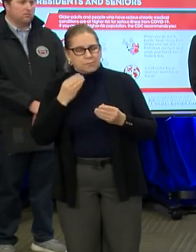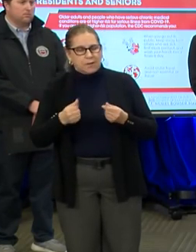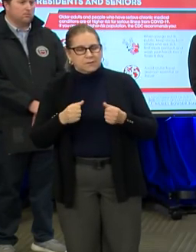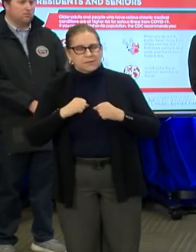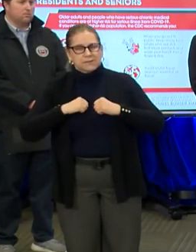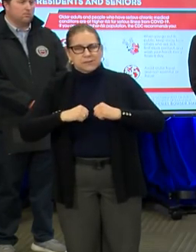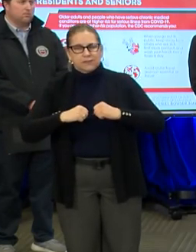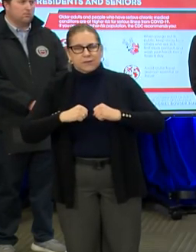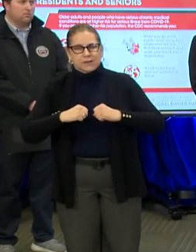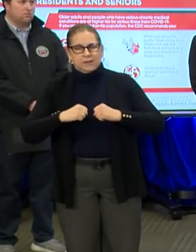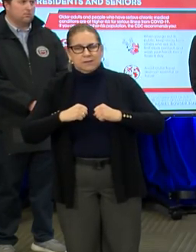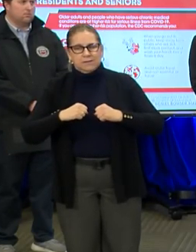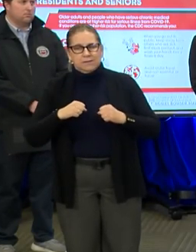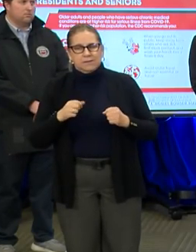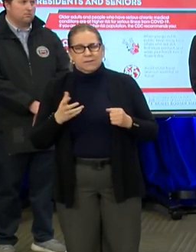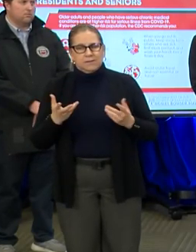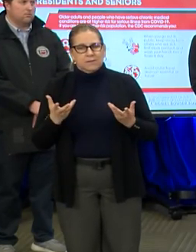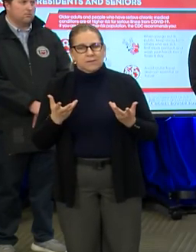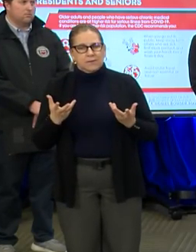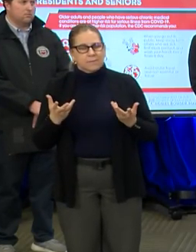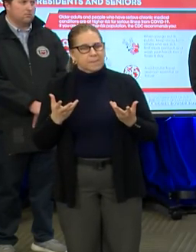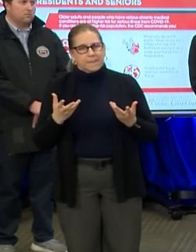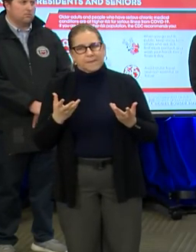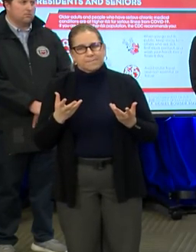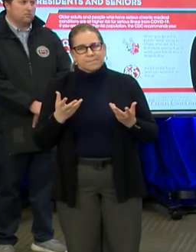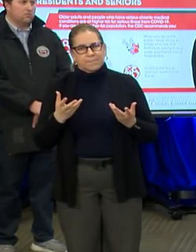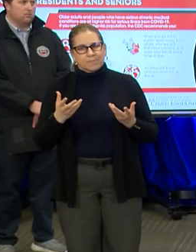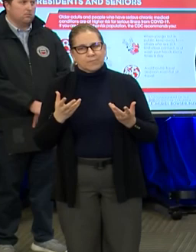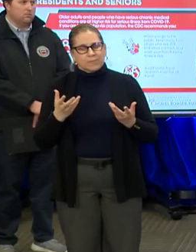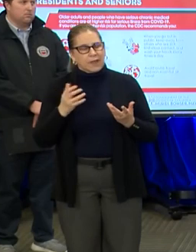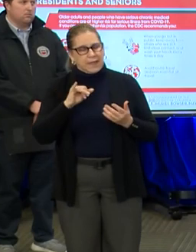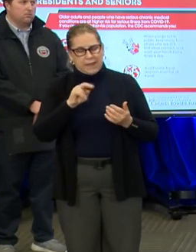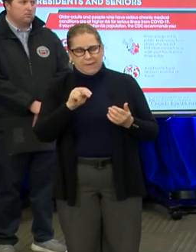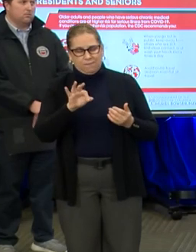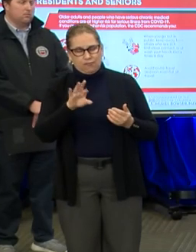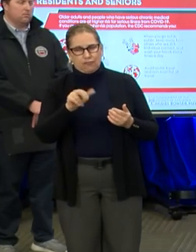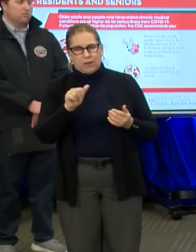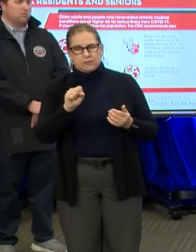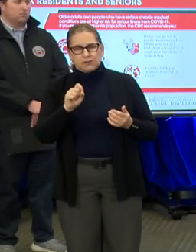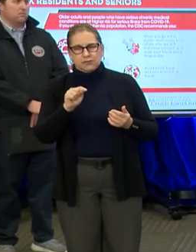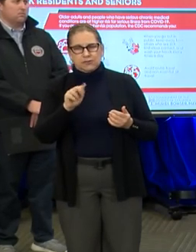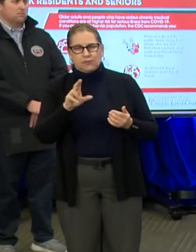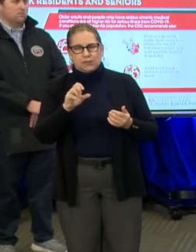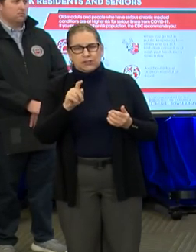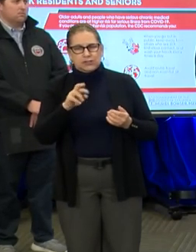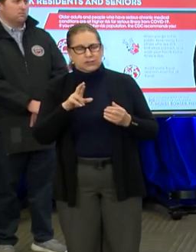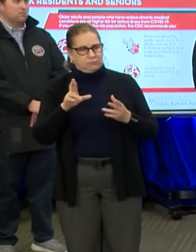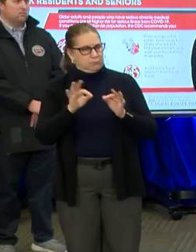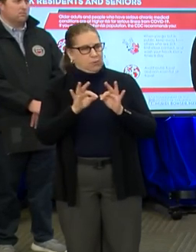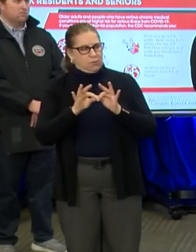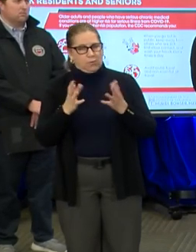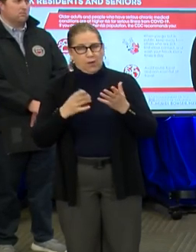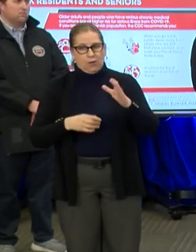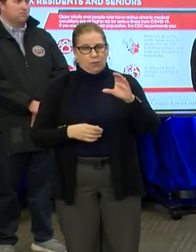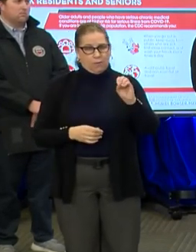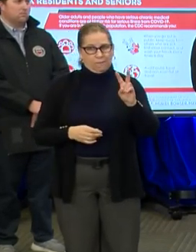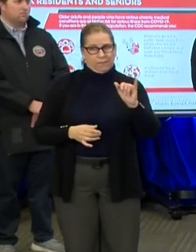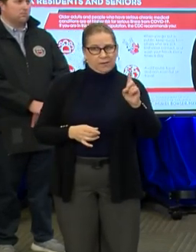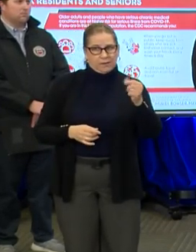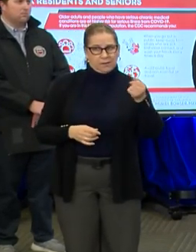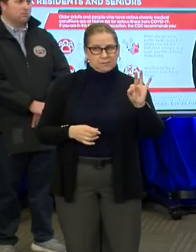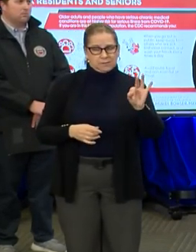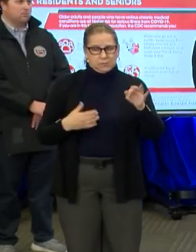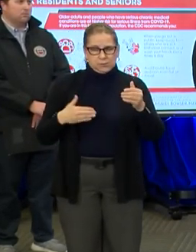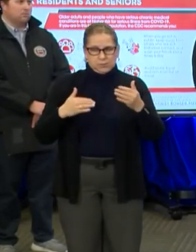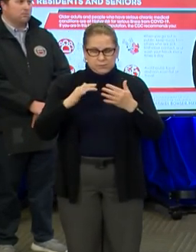is during the COVID response. It's pretty exhaustive. It covers a number of industries, and buildings